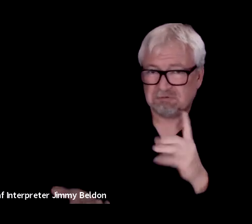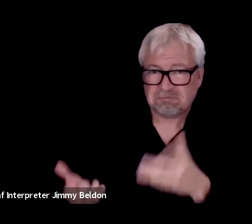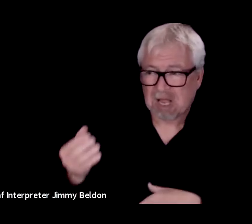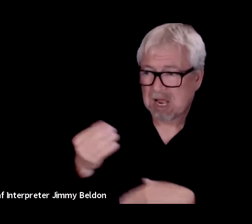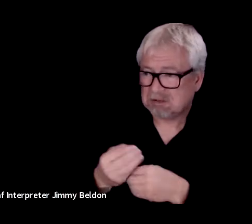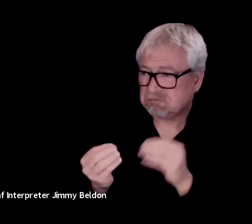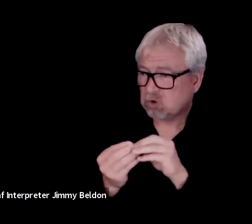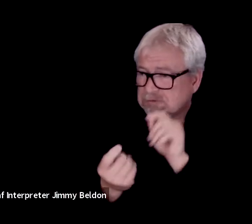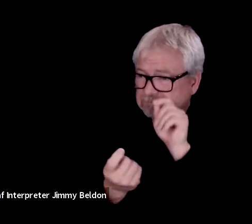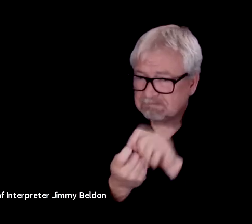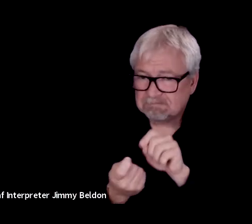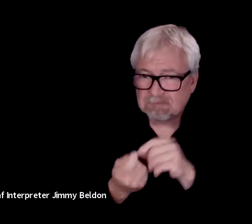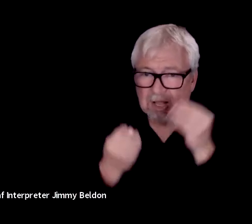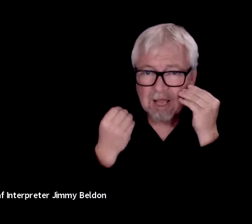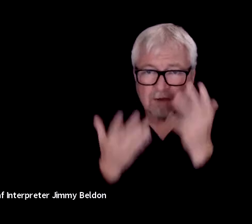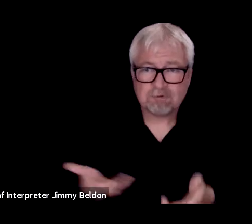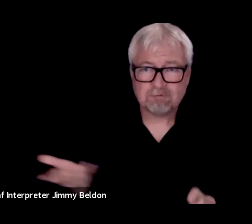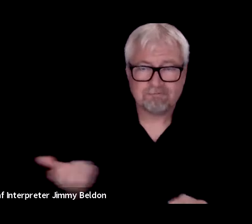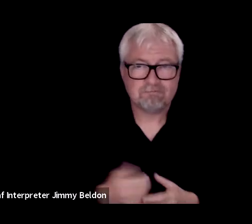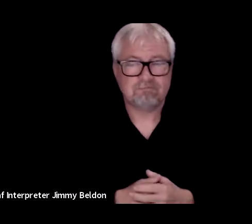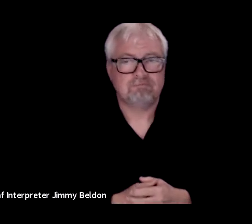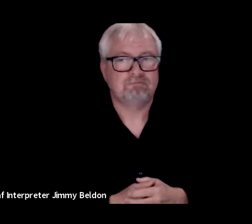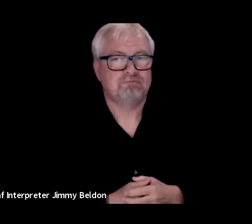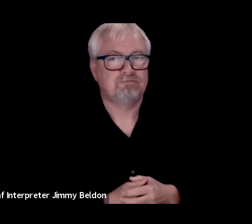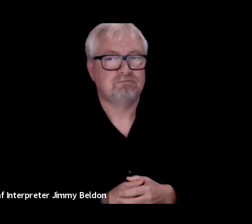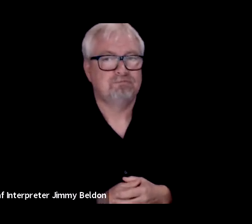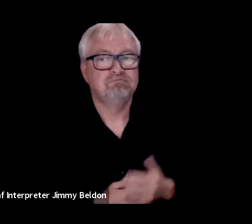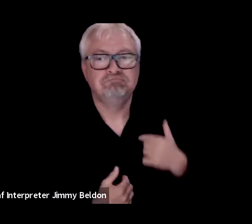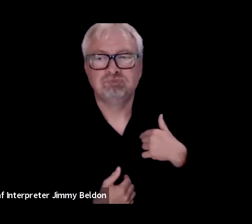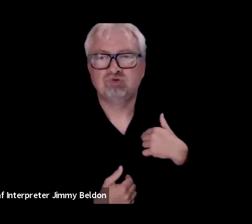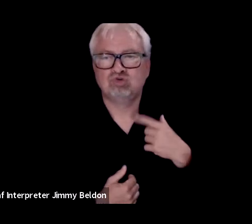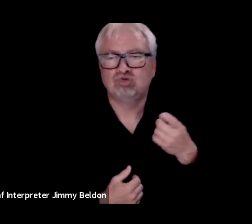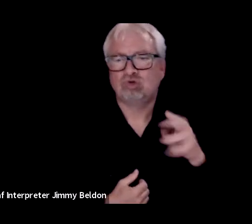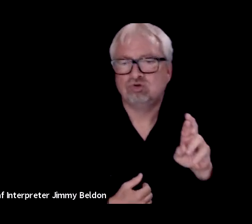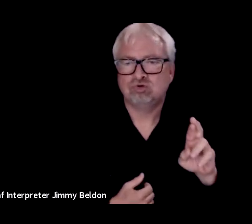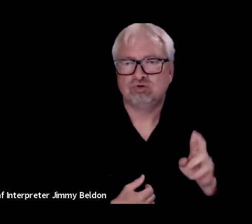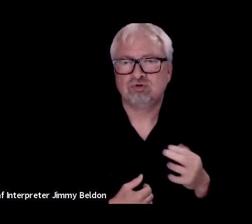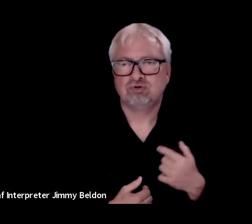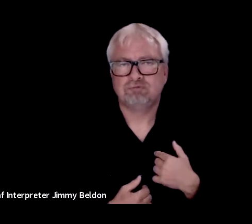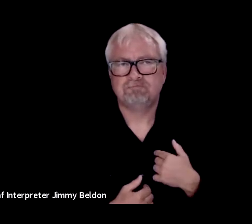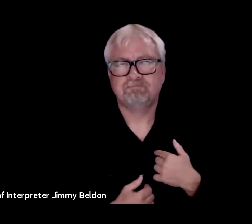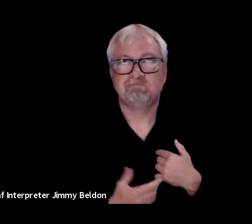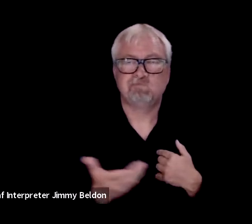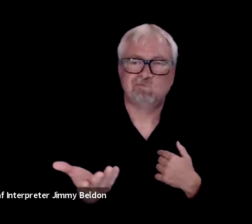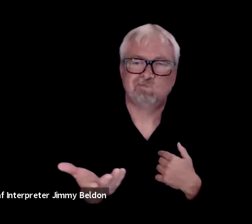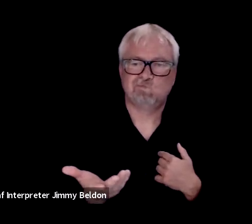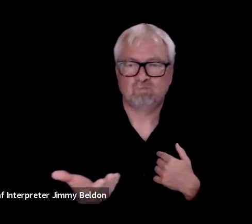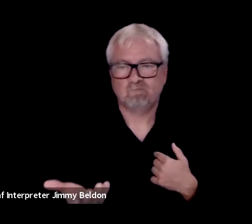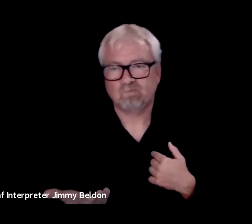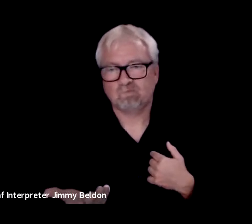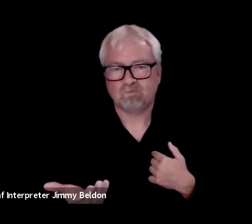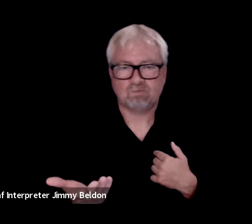Well, I would say we are already seeing increases. You're right,